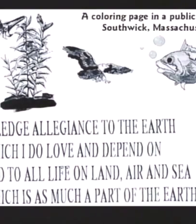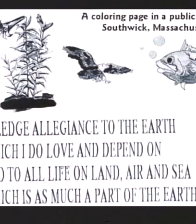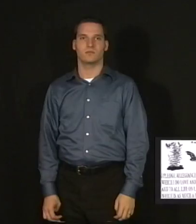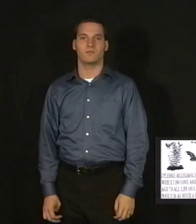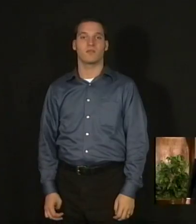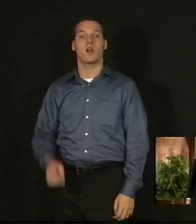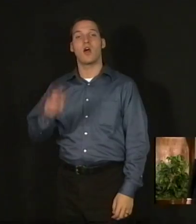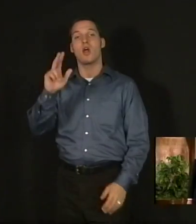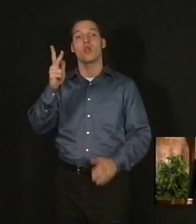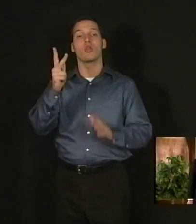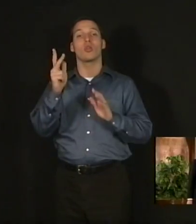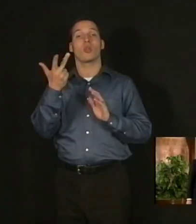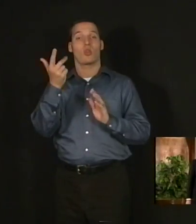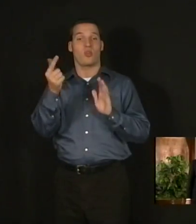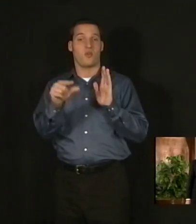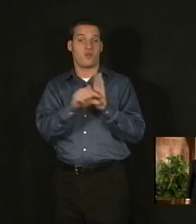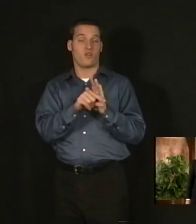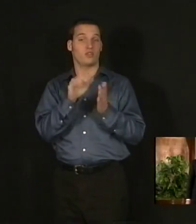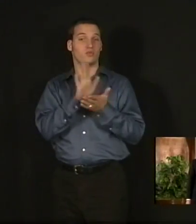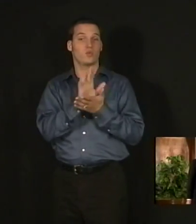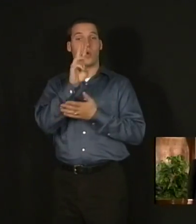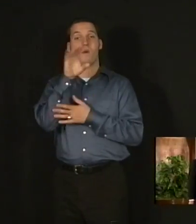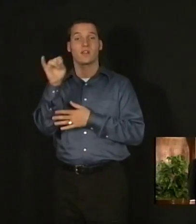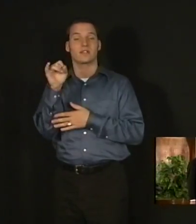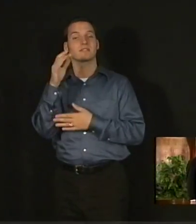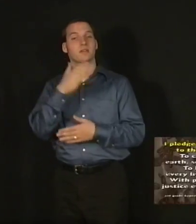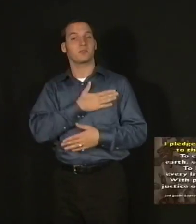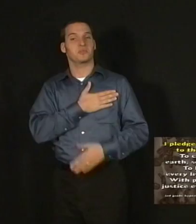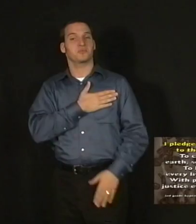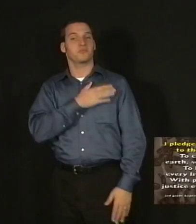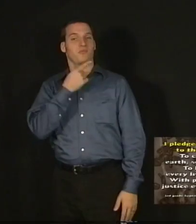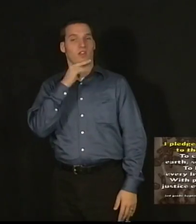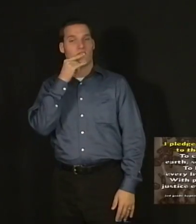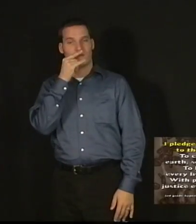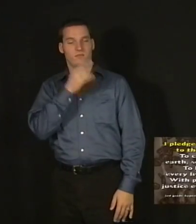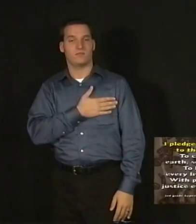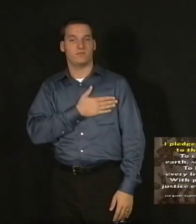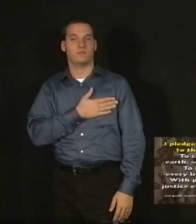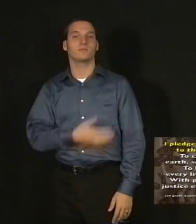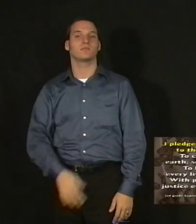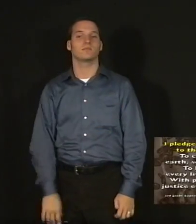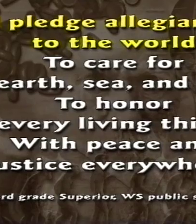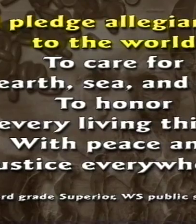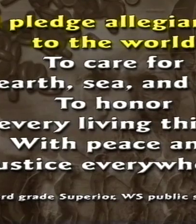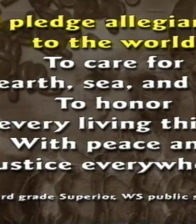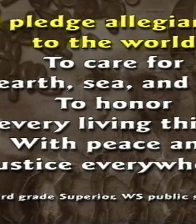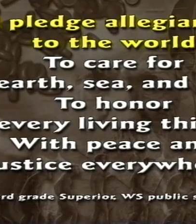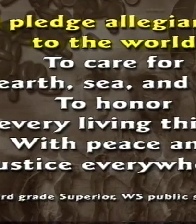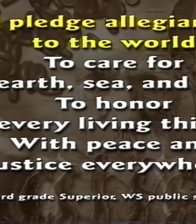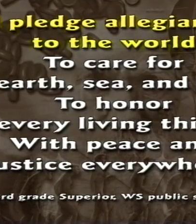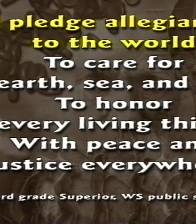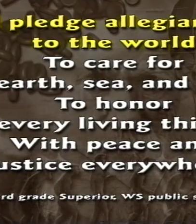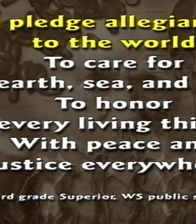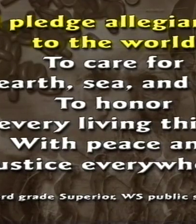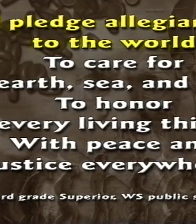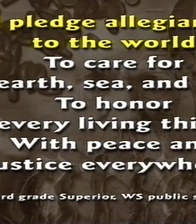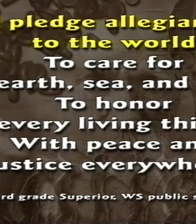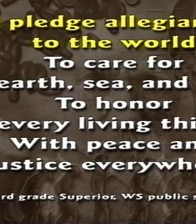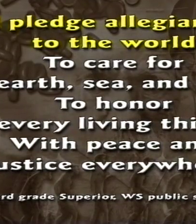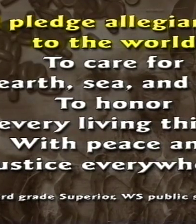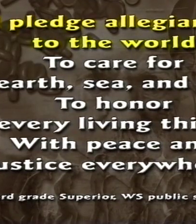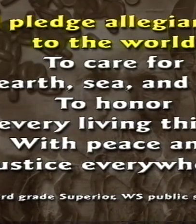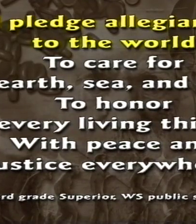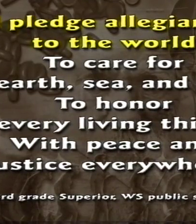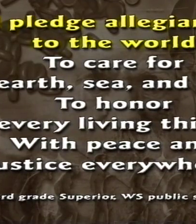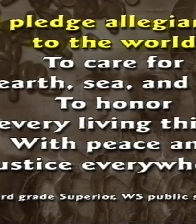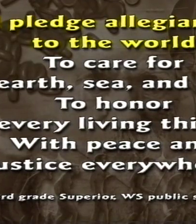me. At a 3rd grade school in Wisconsin, here's the pledge the kids say. I pledge allegiance to the world, to care for earth, sea, and air, to